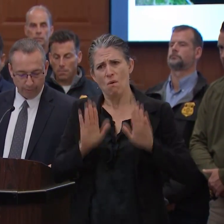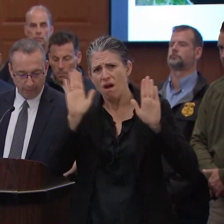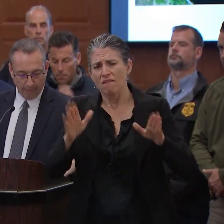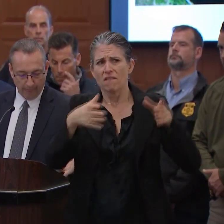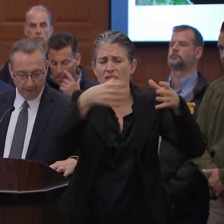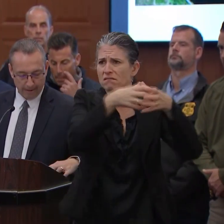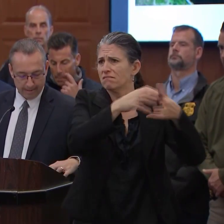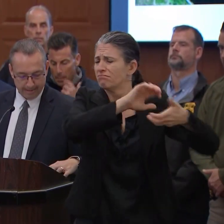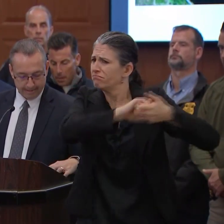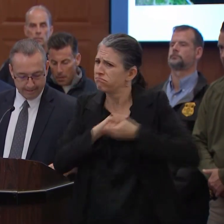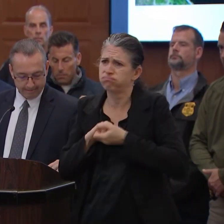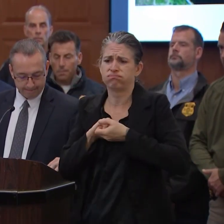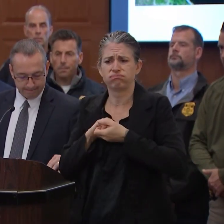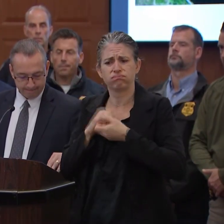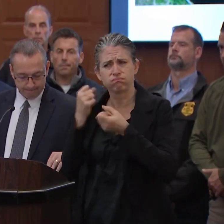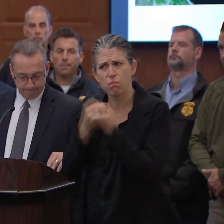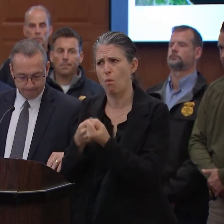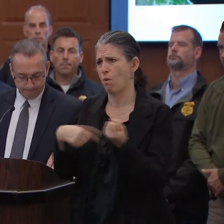cooperative.